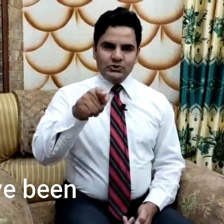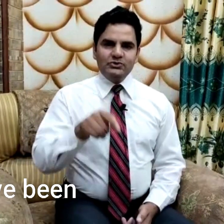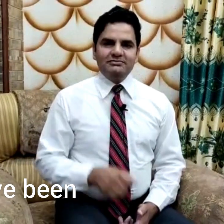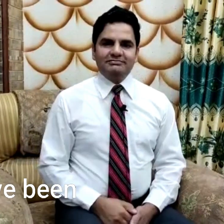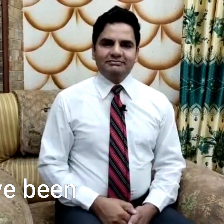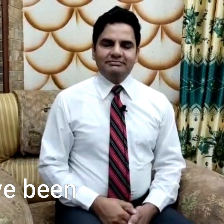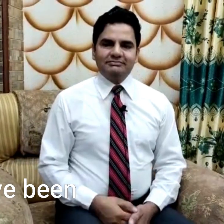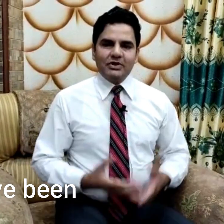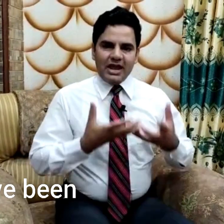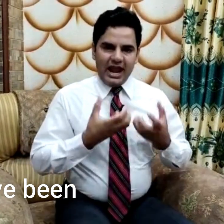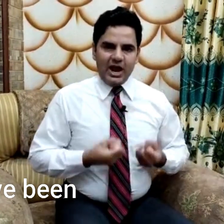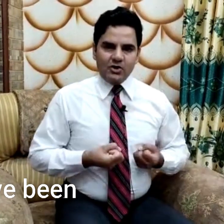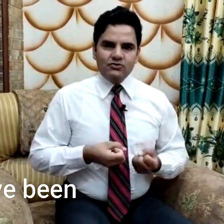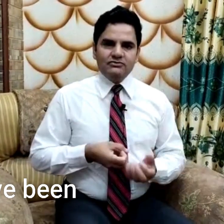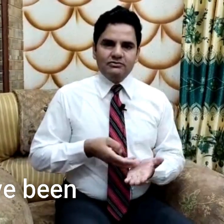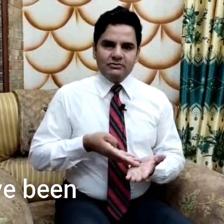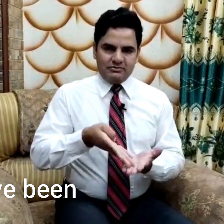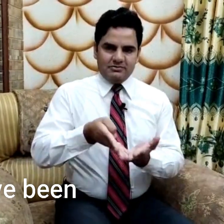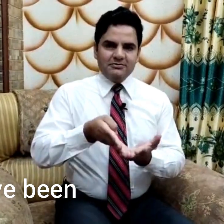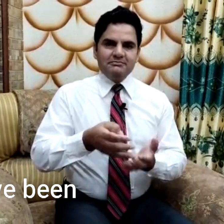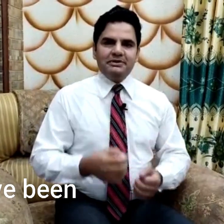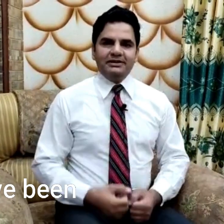you have been,